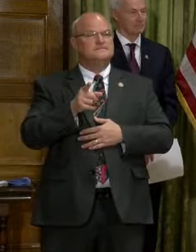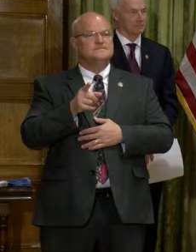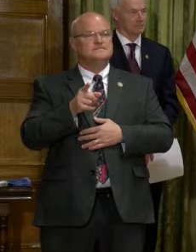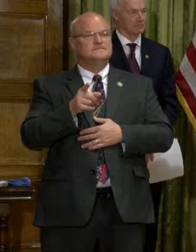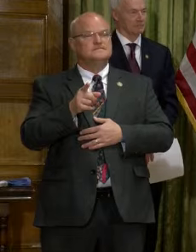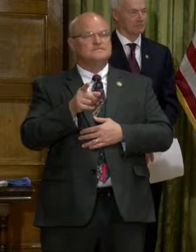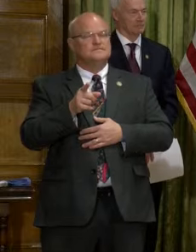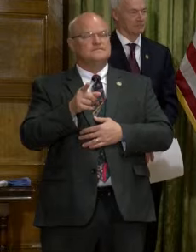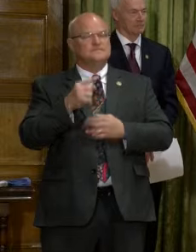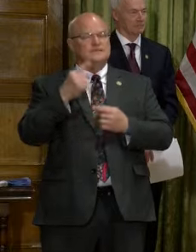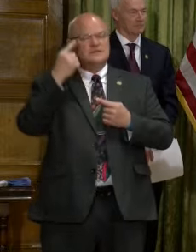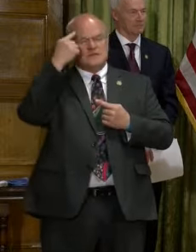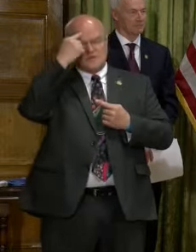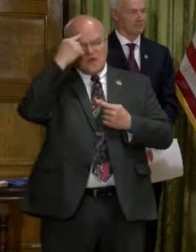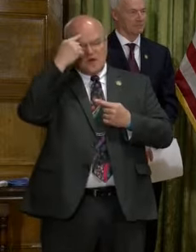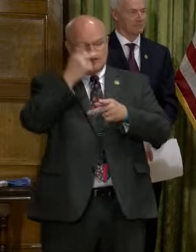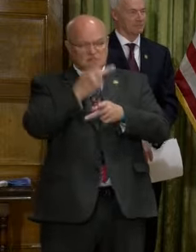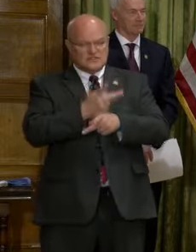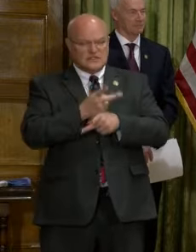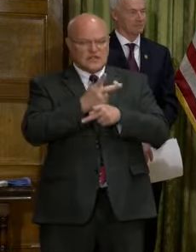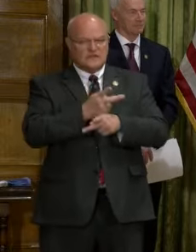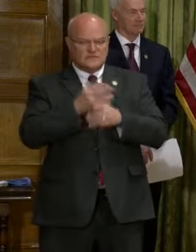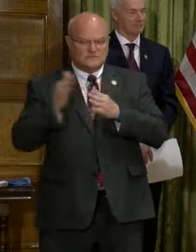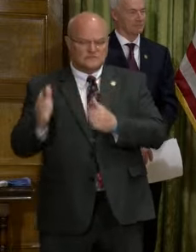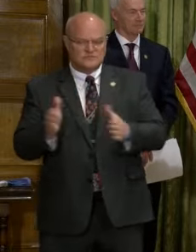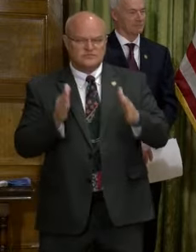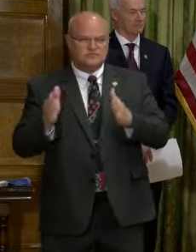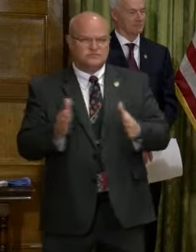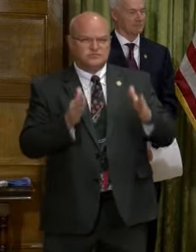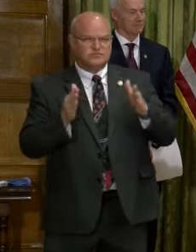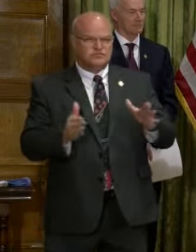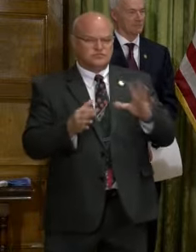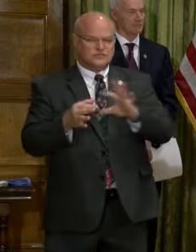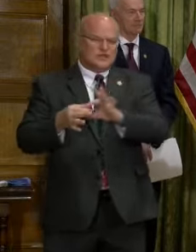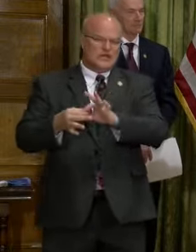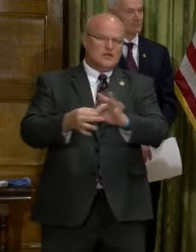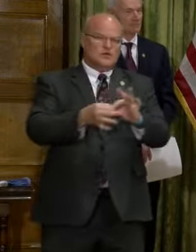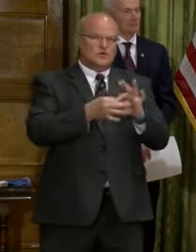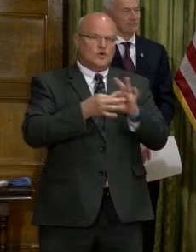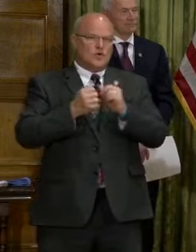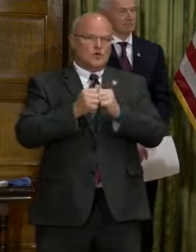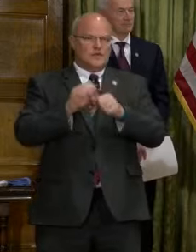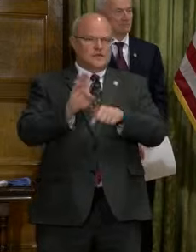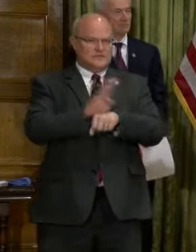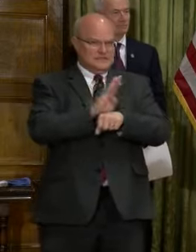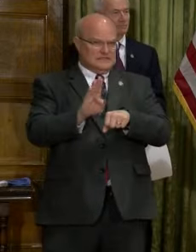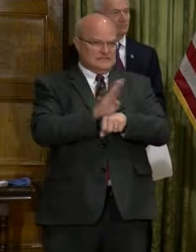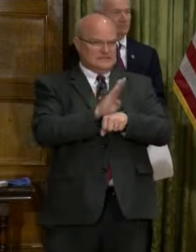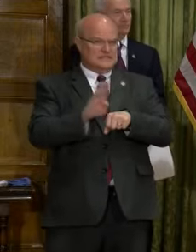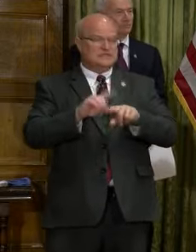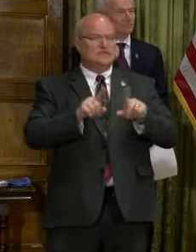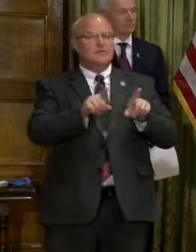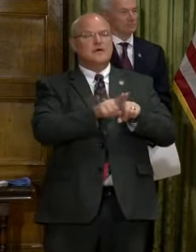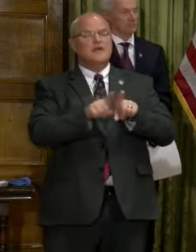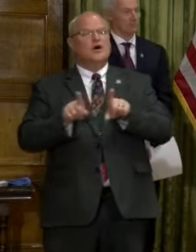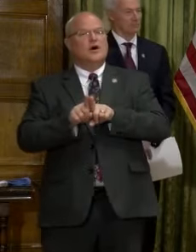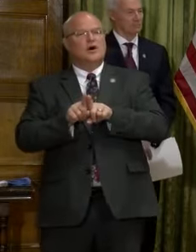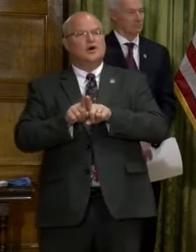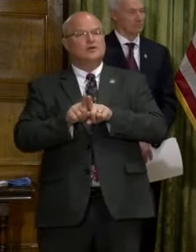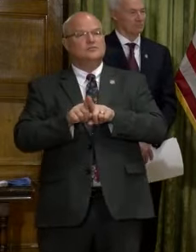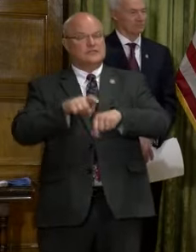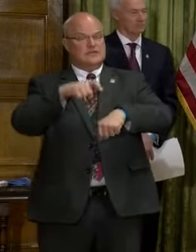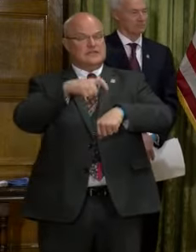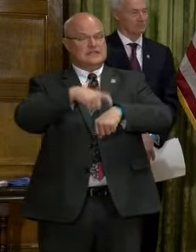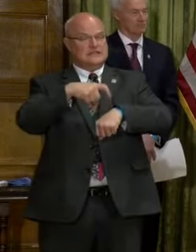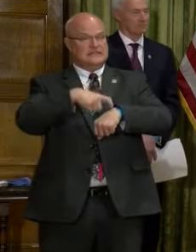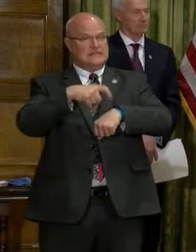is thoughtful, careful, done in coordination with those industries, but also the